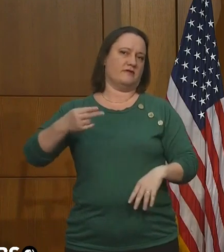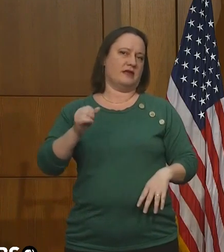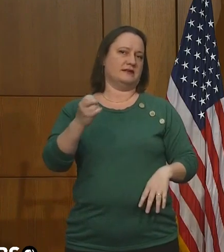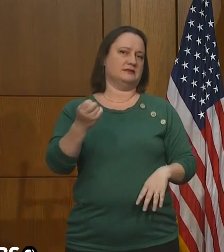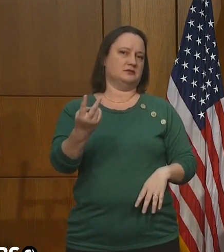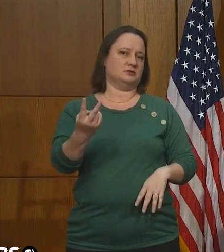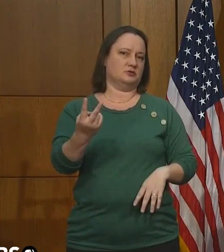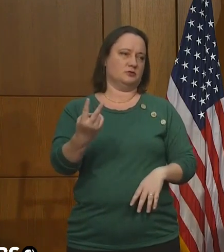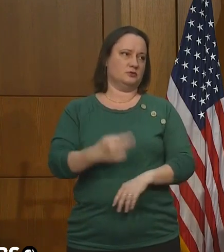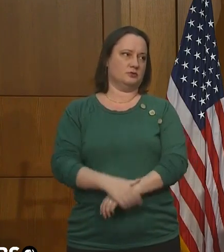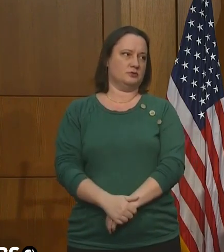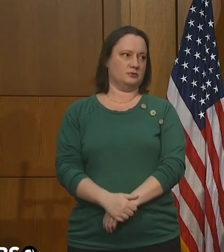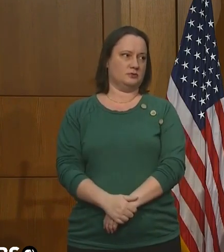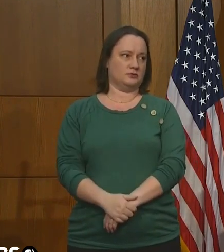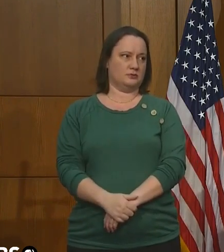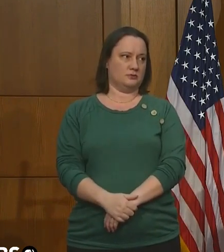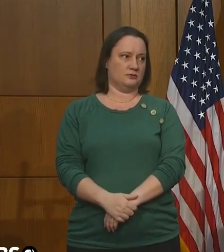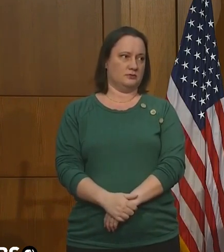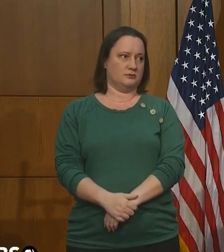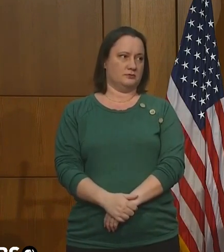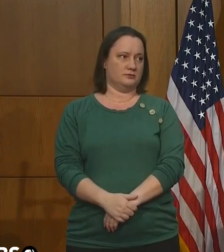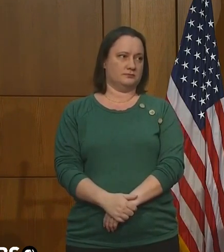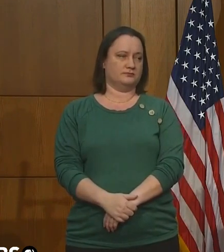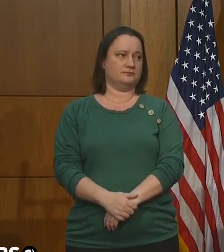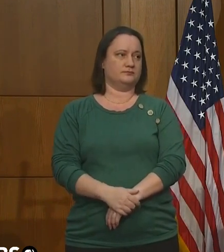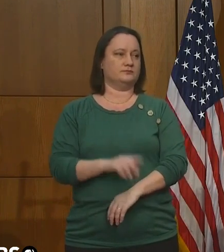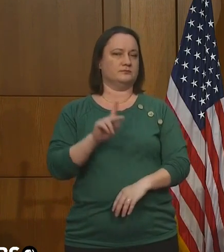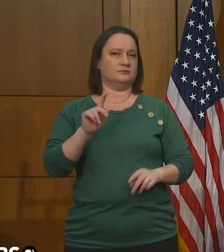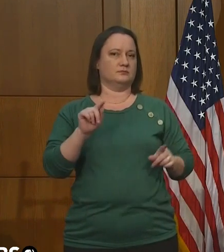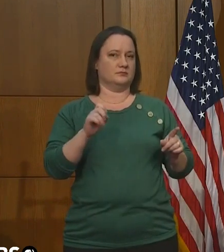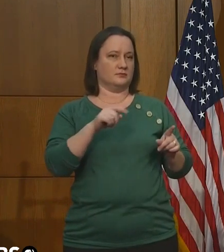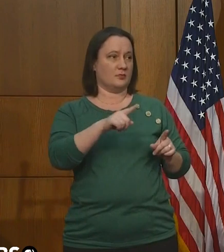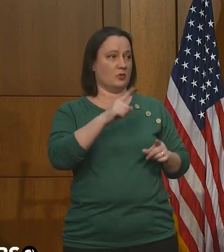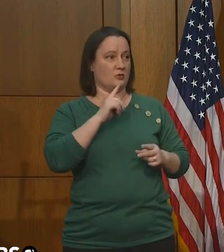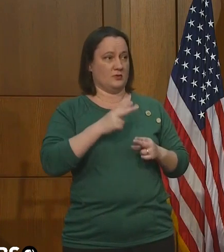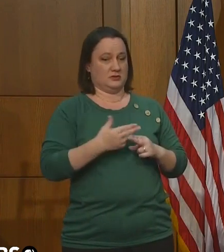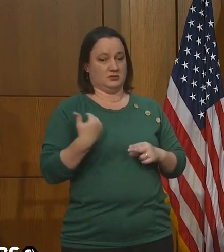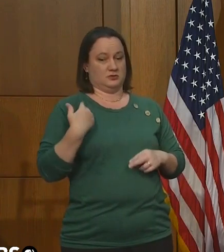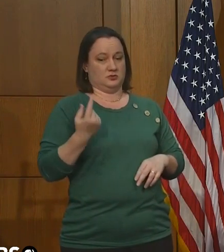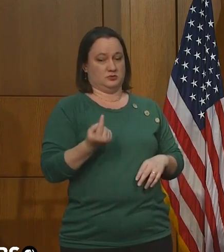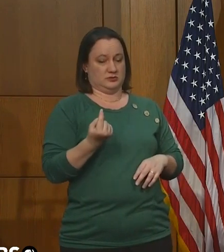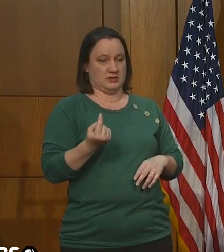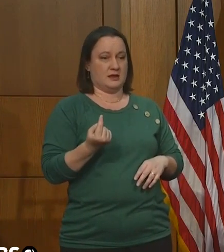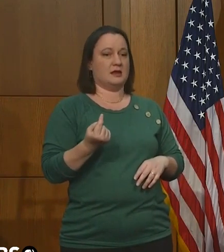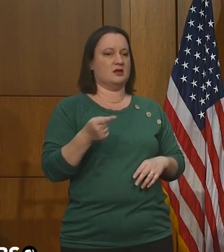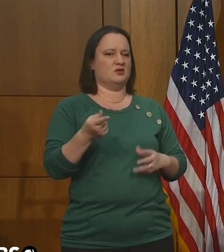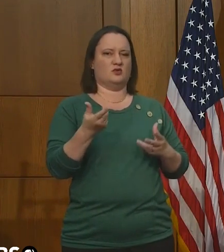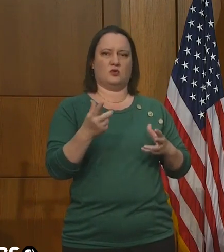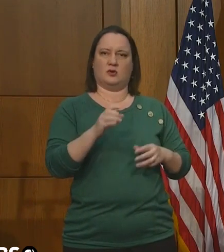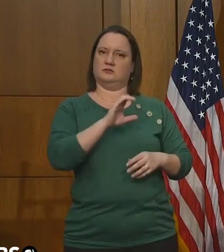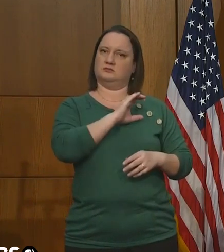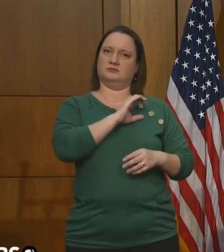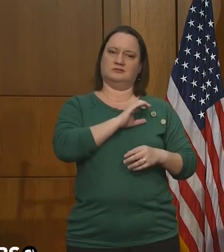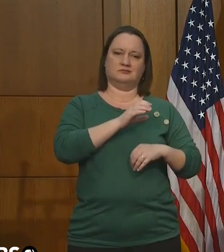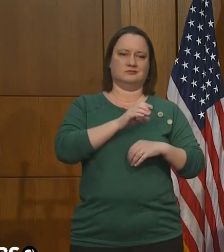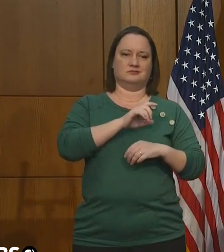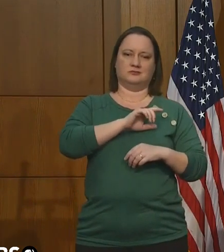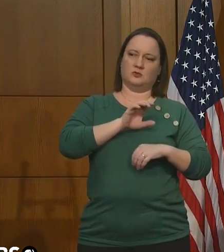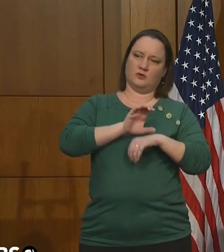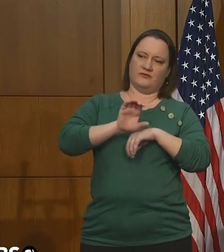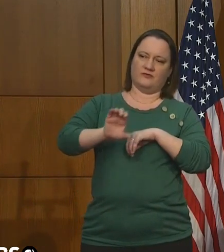Yeah, you mentioned on Tuesday that you don't want law enforcement to become involved with the enforcement of the new face covering